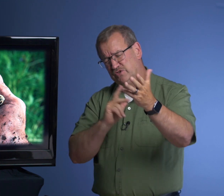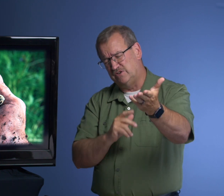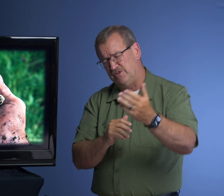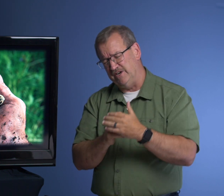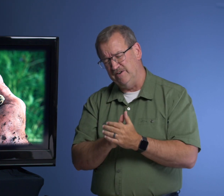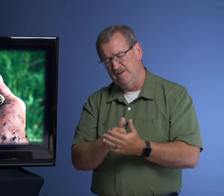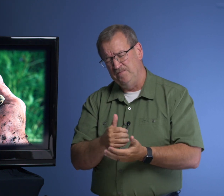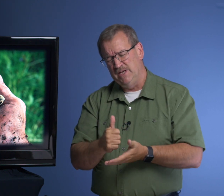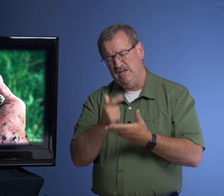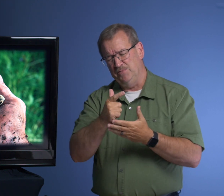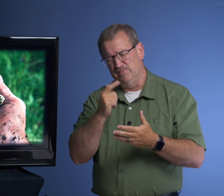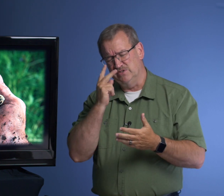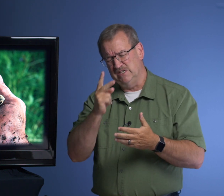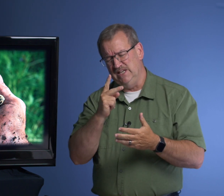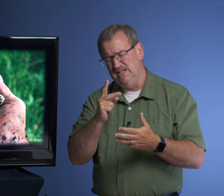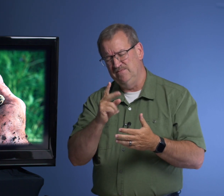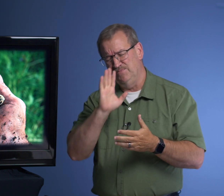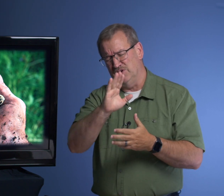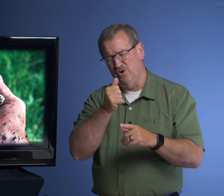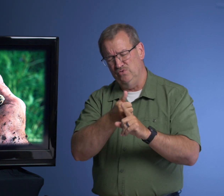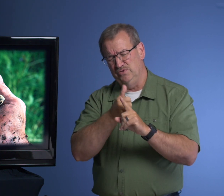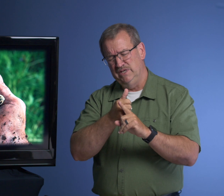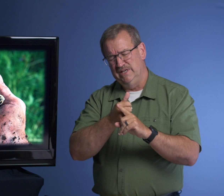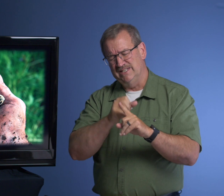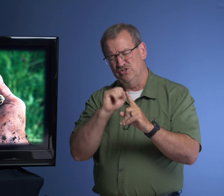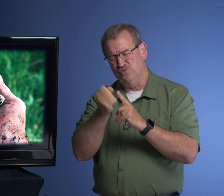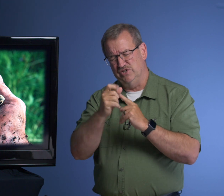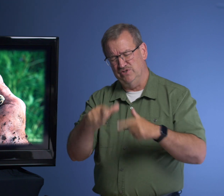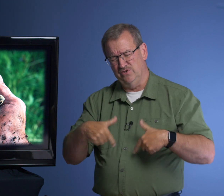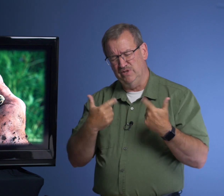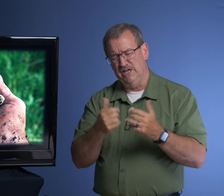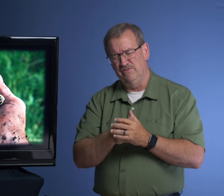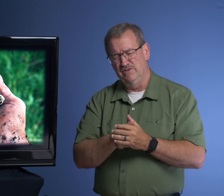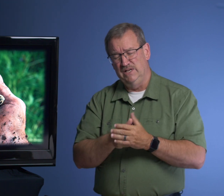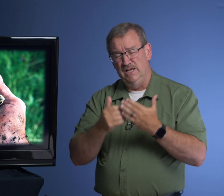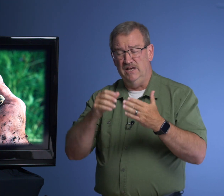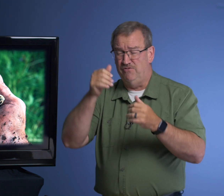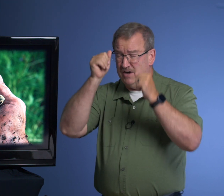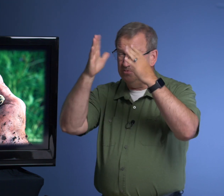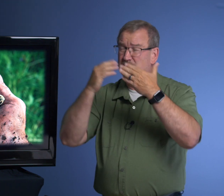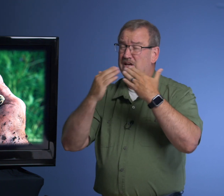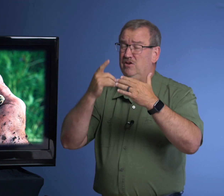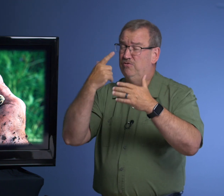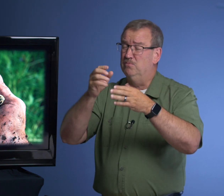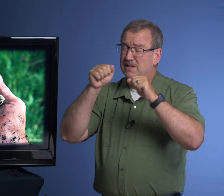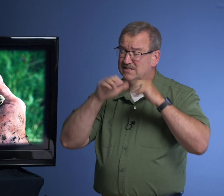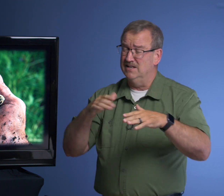that are there. Help them to see their own situation, their own life. And Father, we thank you for blessing